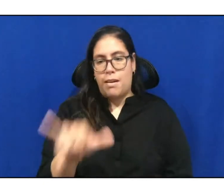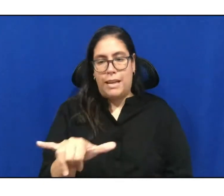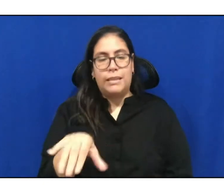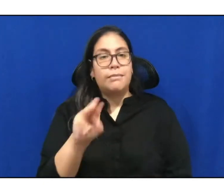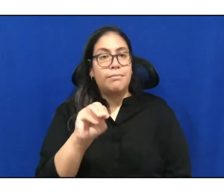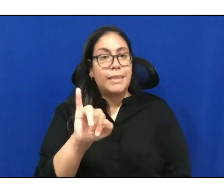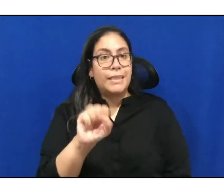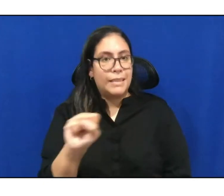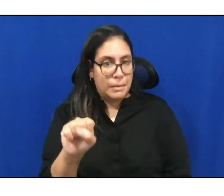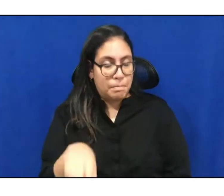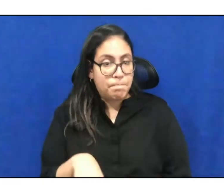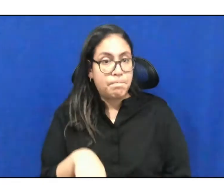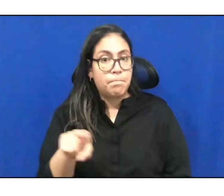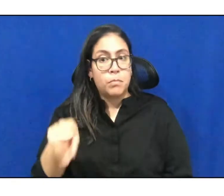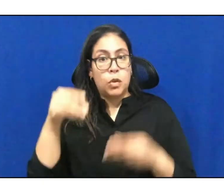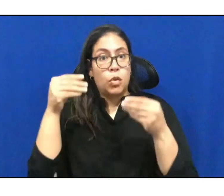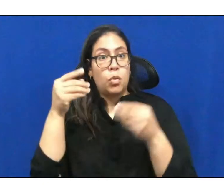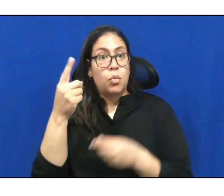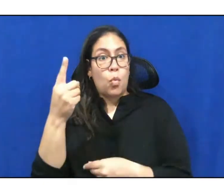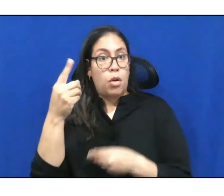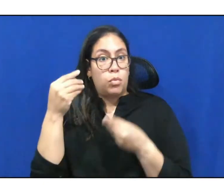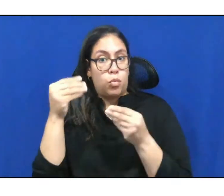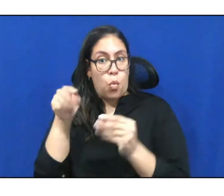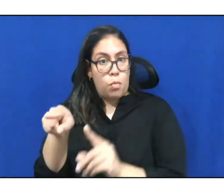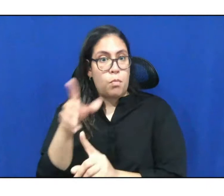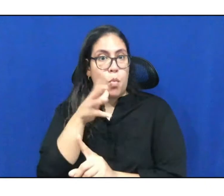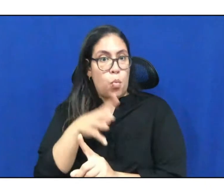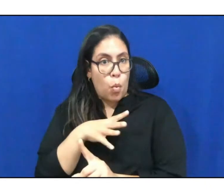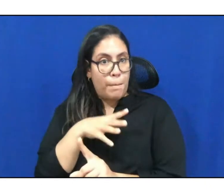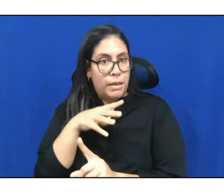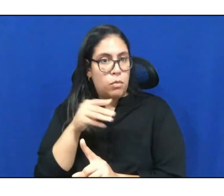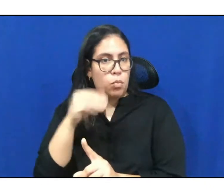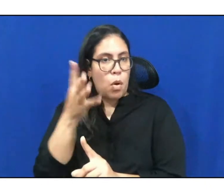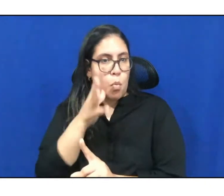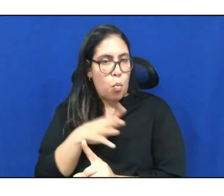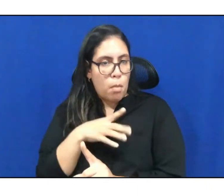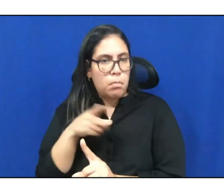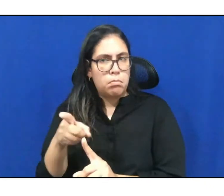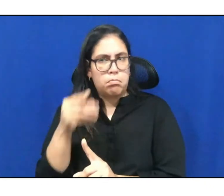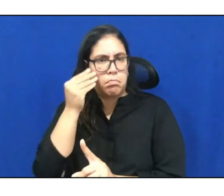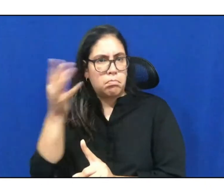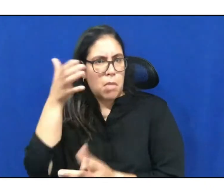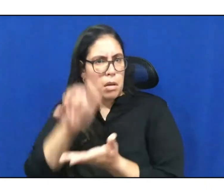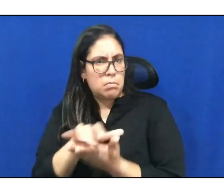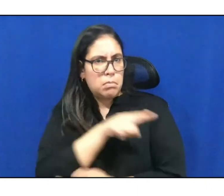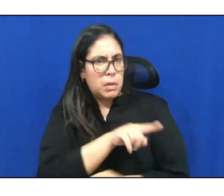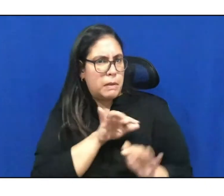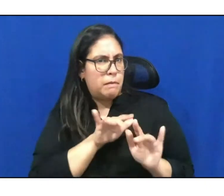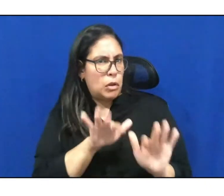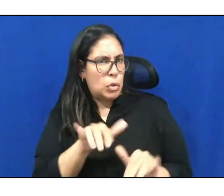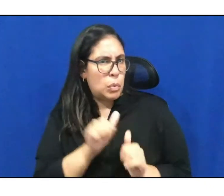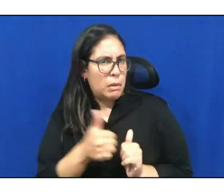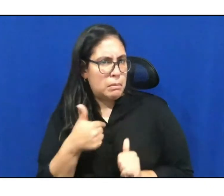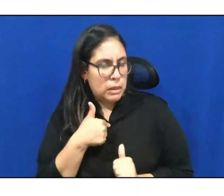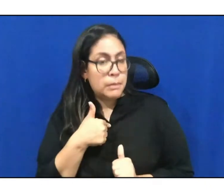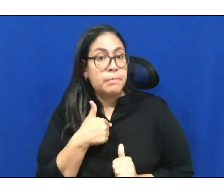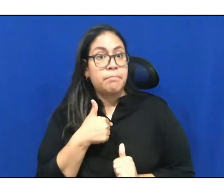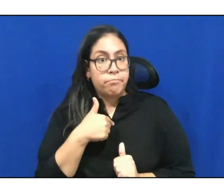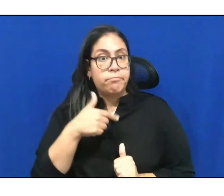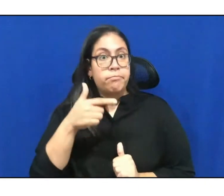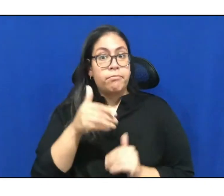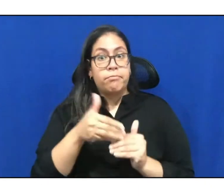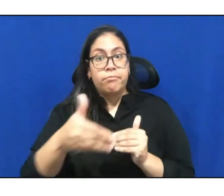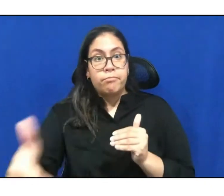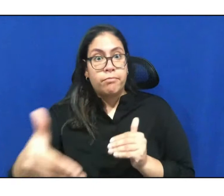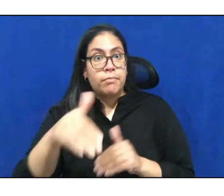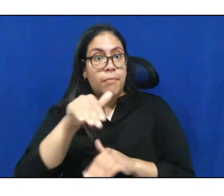woman who owned it with her husband alleged that Till had flirted with her. 4 nights later, the boy was kidnapped, brutally tortured, and murdered by